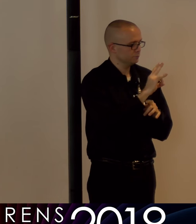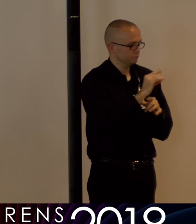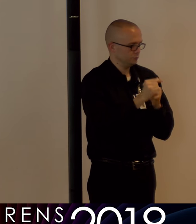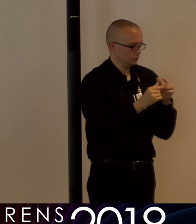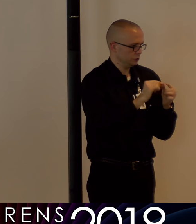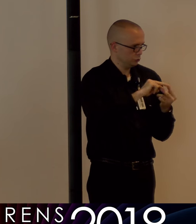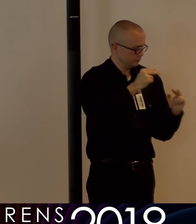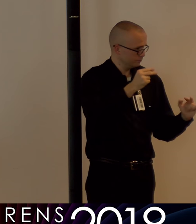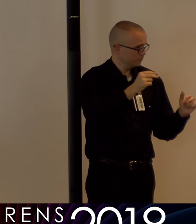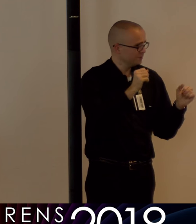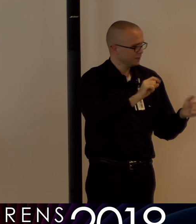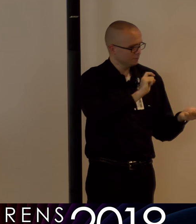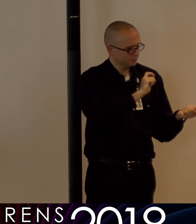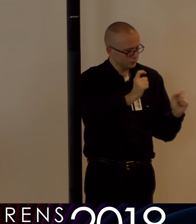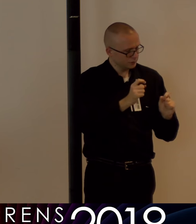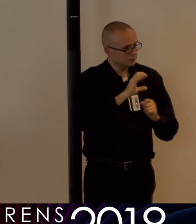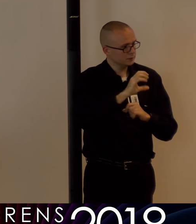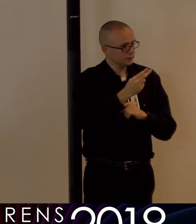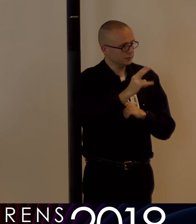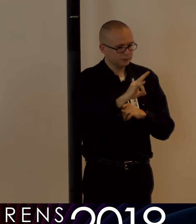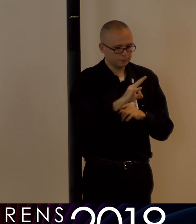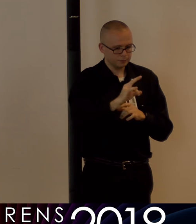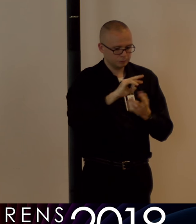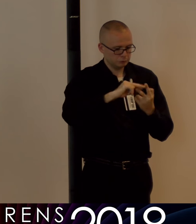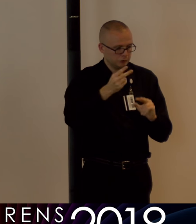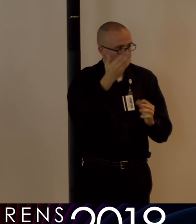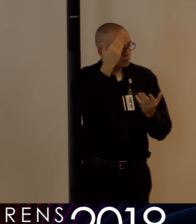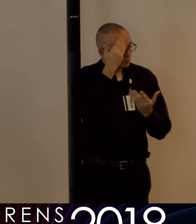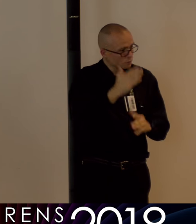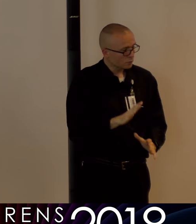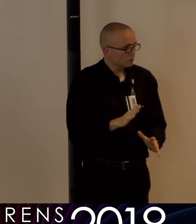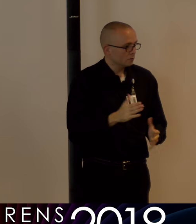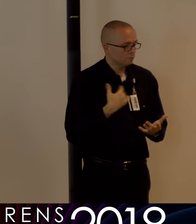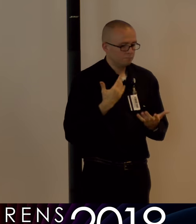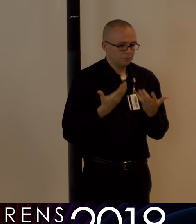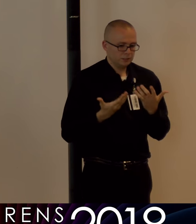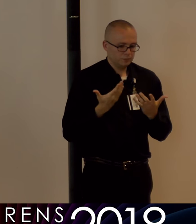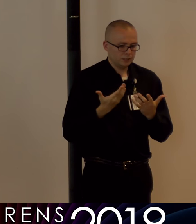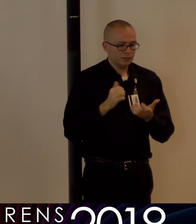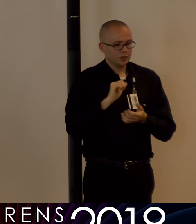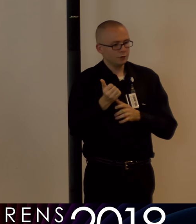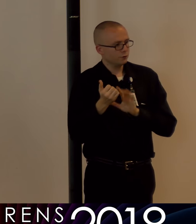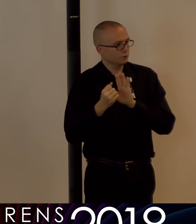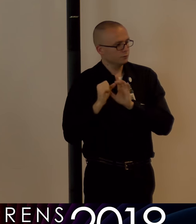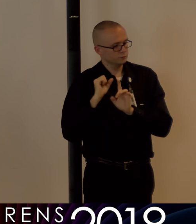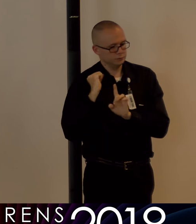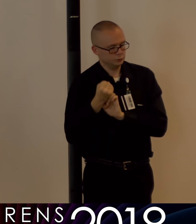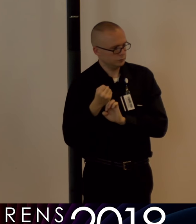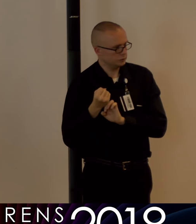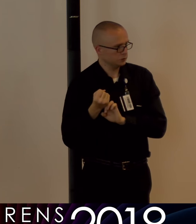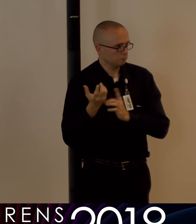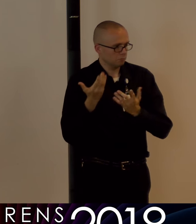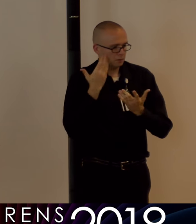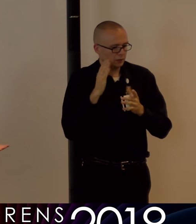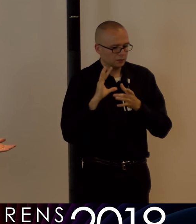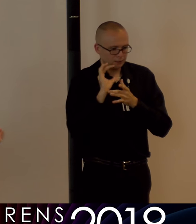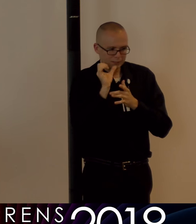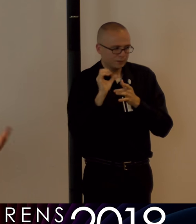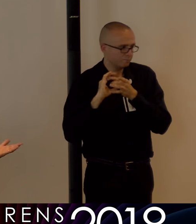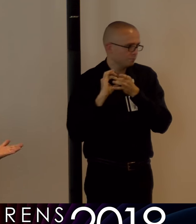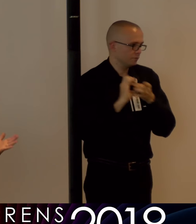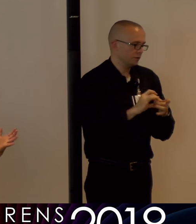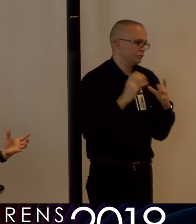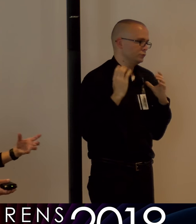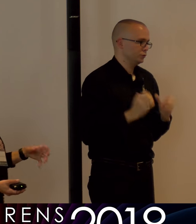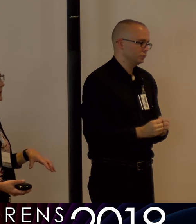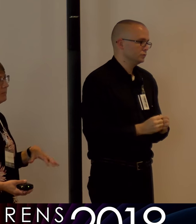Could there be changes in CHD7 that we don't know about that explain other conditions not related to charge? There